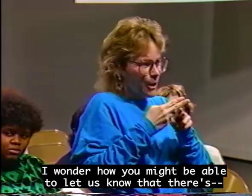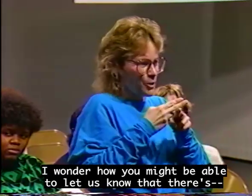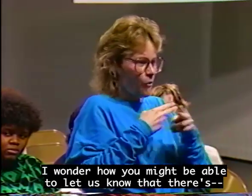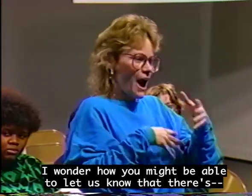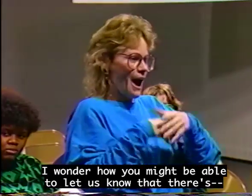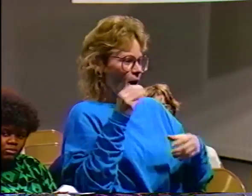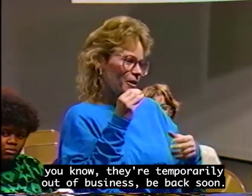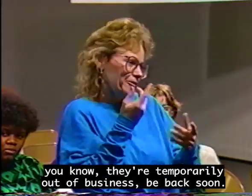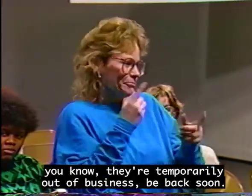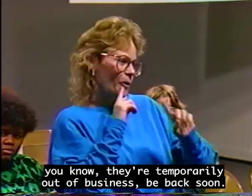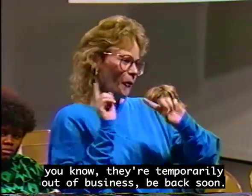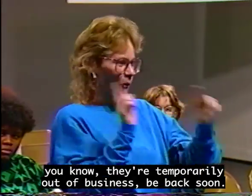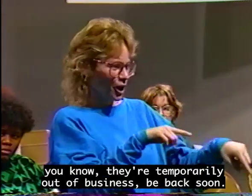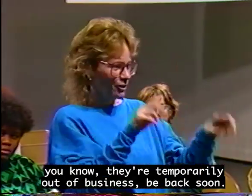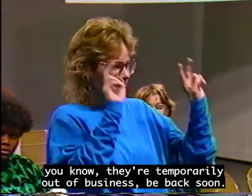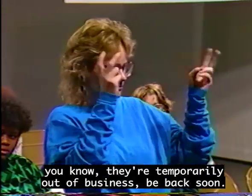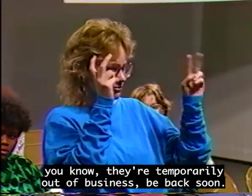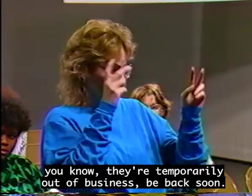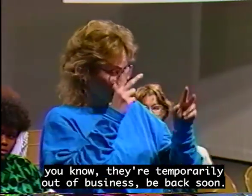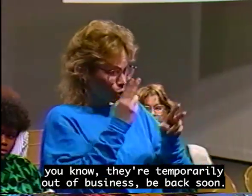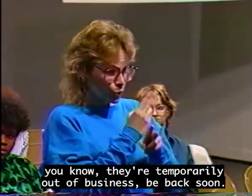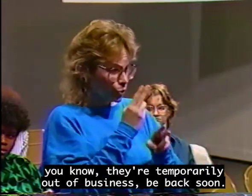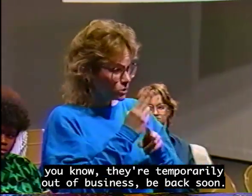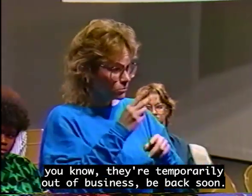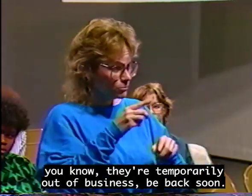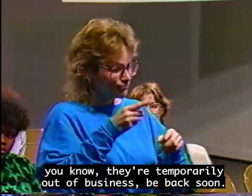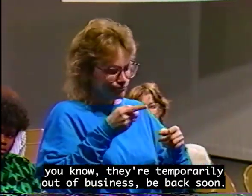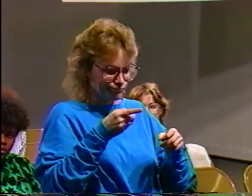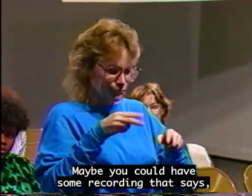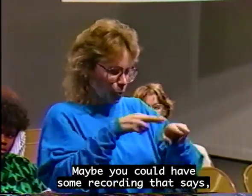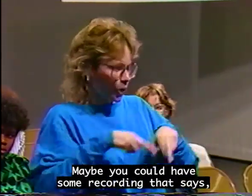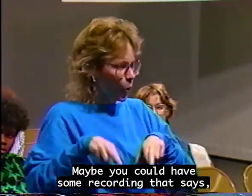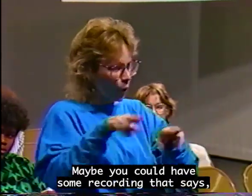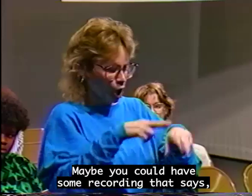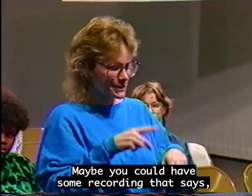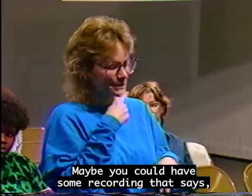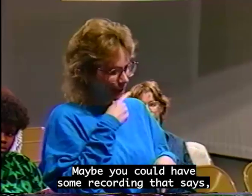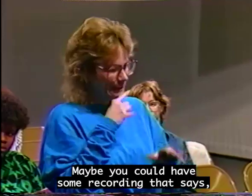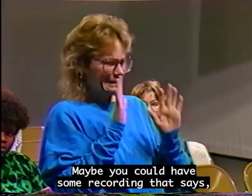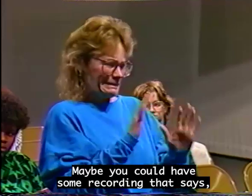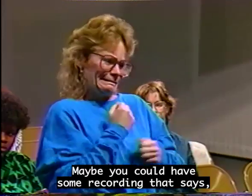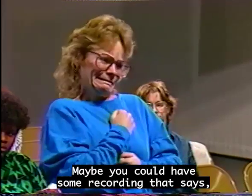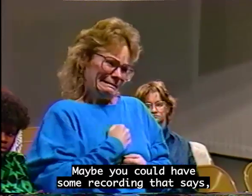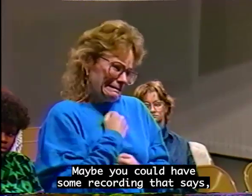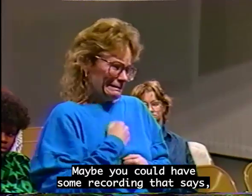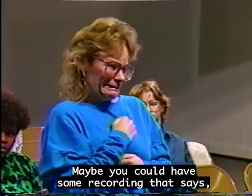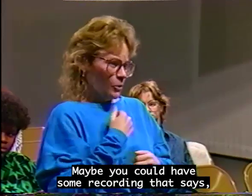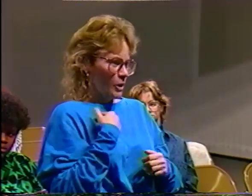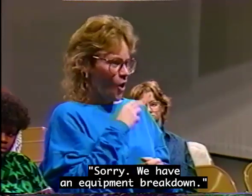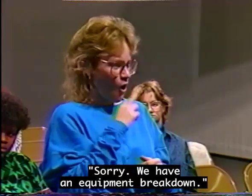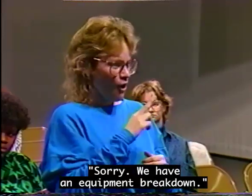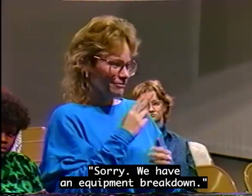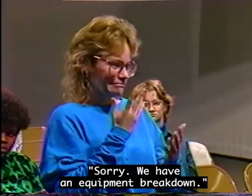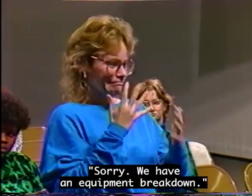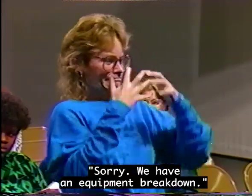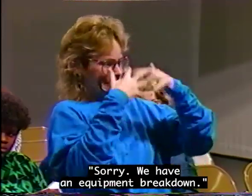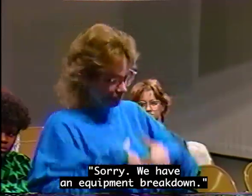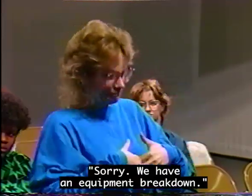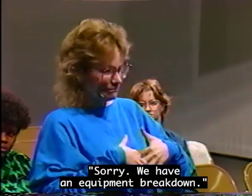us know that they're temporarily out of business, be back soon. Maybe you could have some recording that says, sorry, we